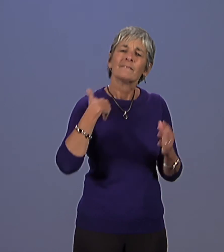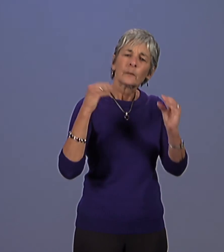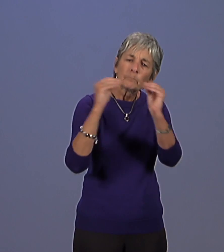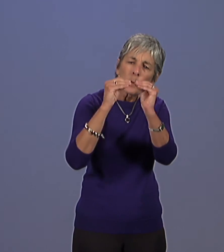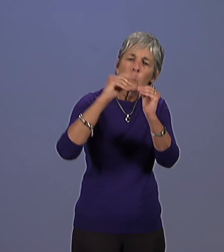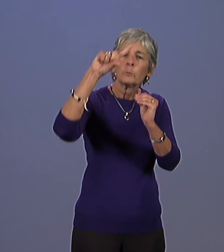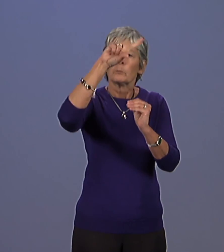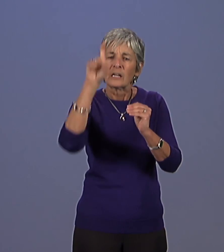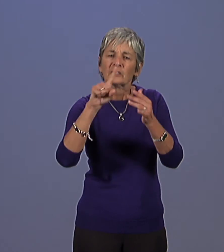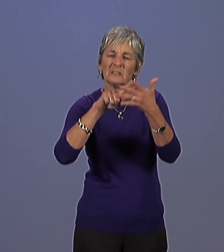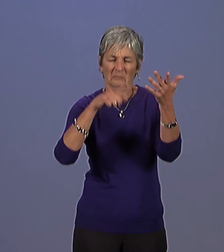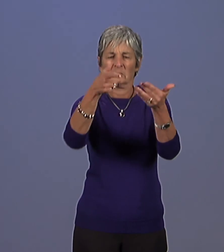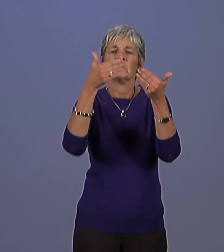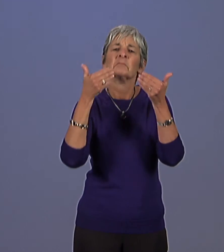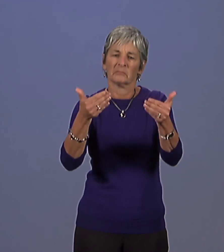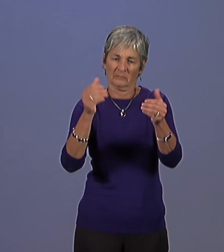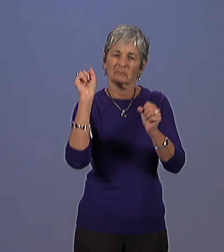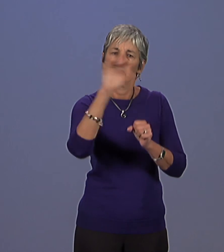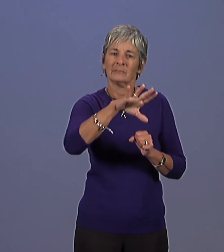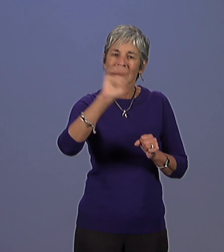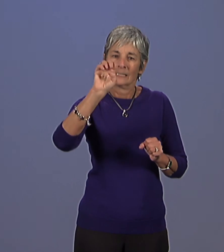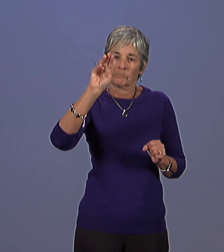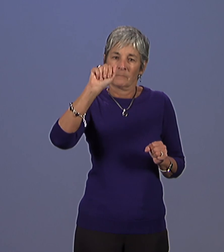any further questions, you can submit them by email.